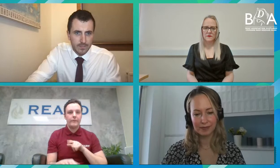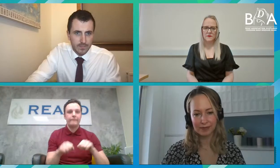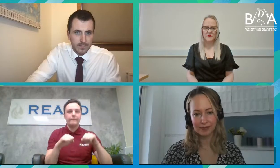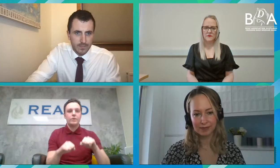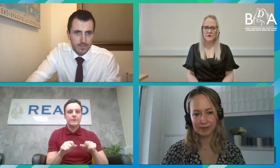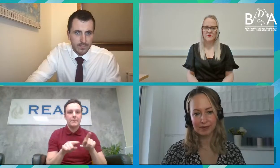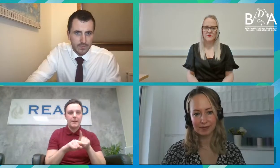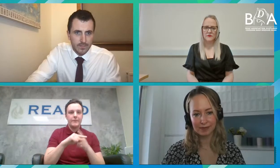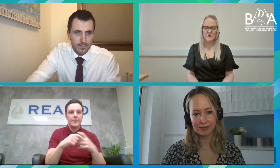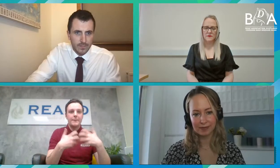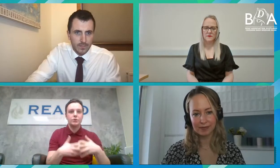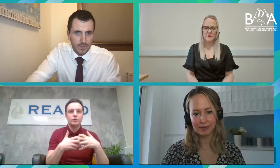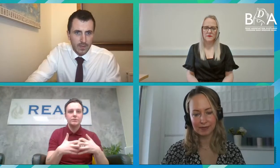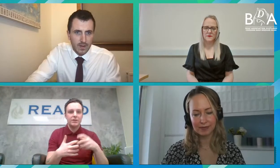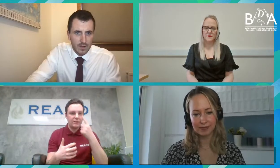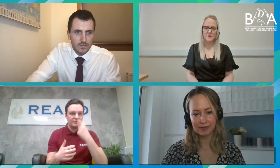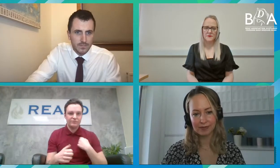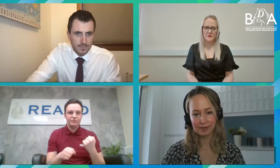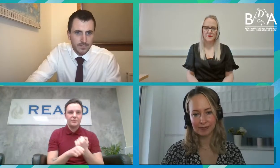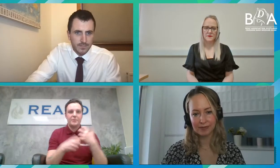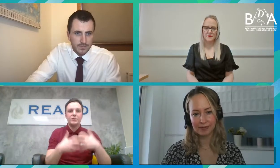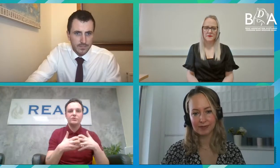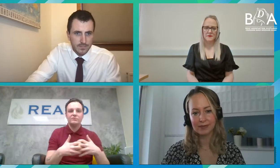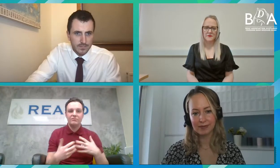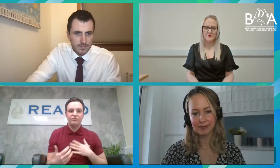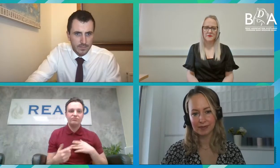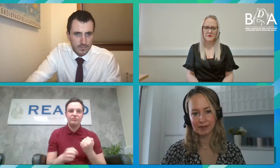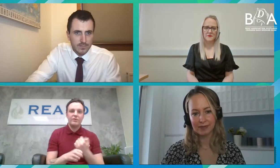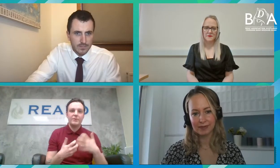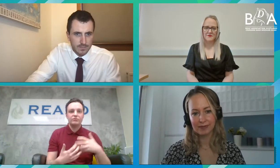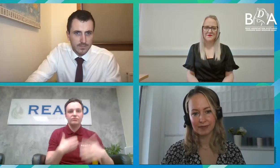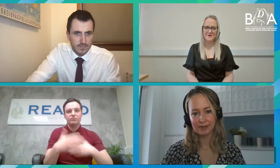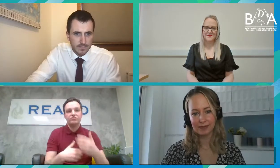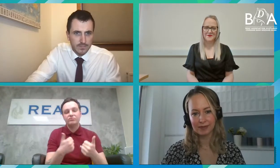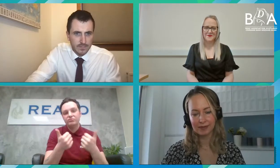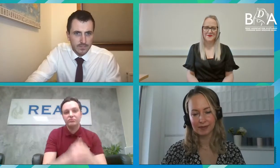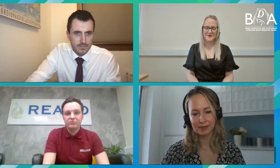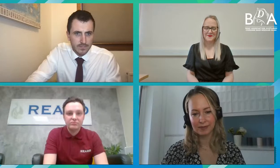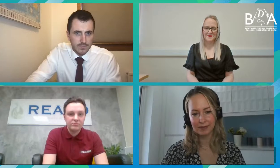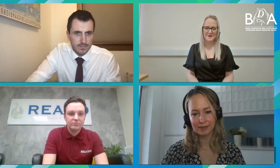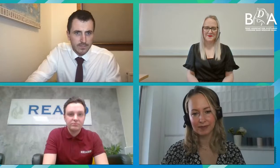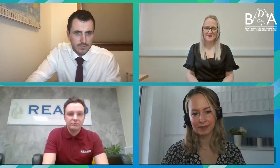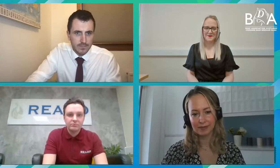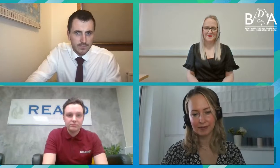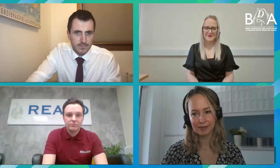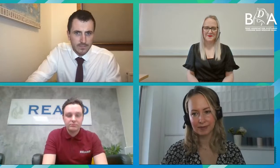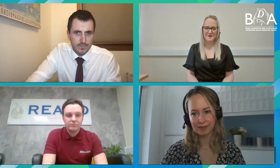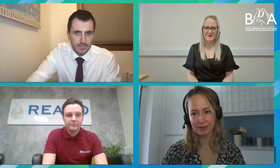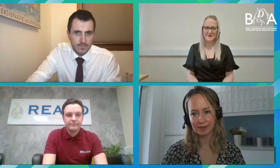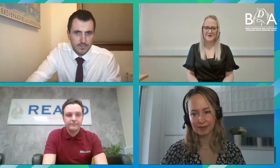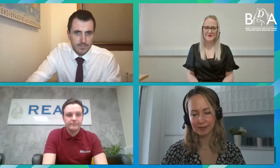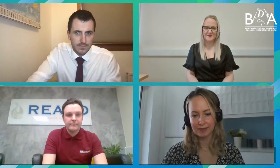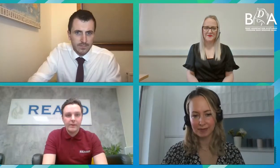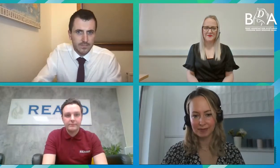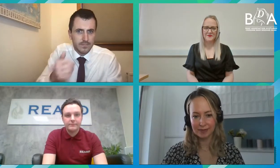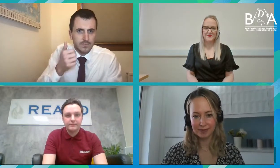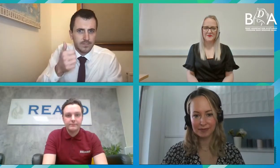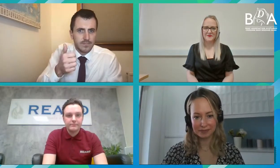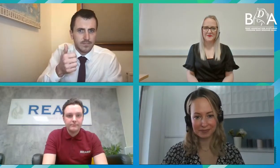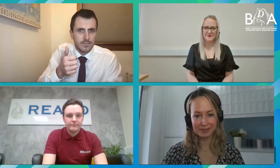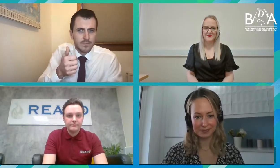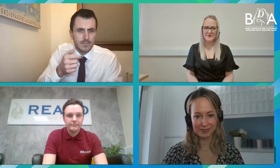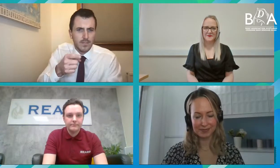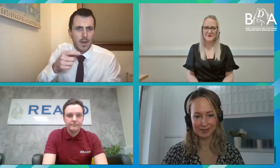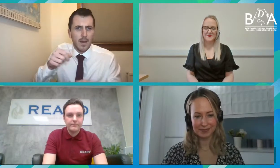for the apprenticeship programme, and 4 years later, here I am. It's great because I like working in this line of industry and I've enjoyed it